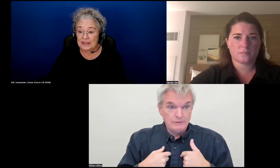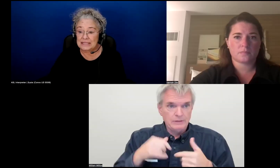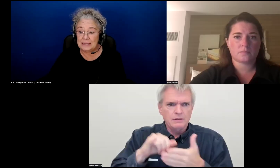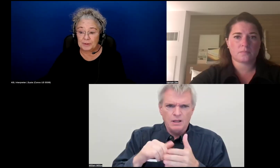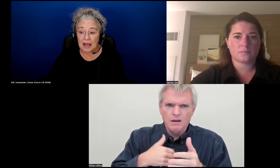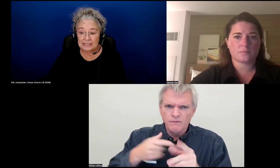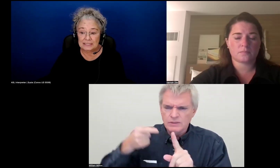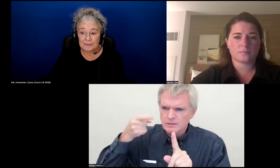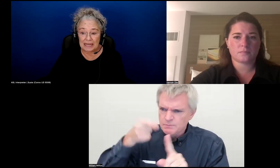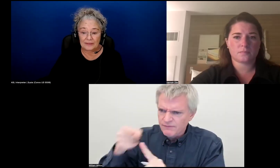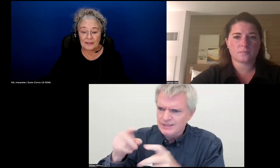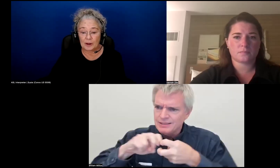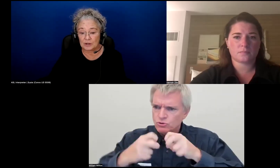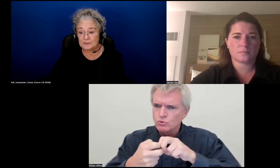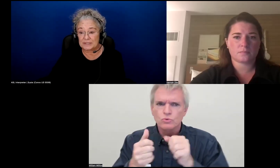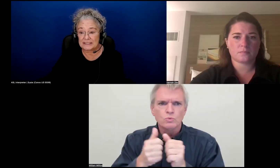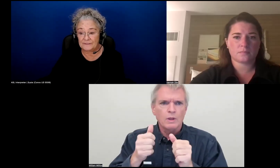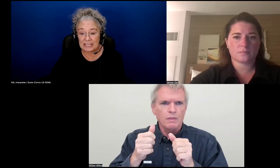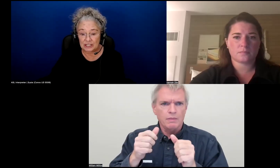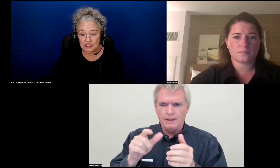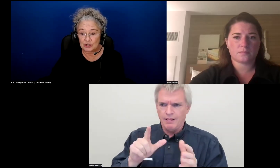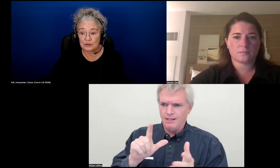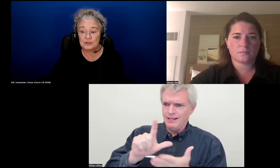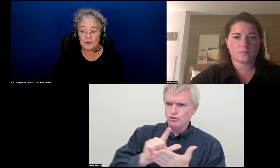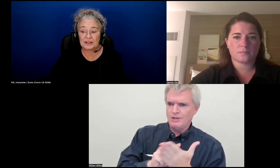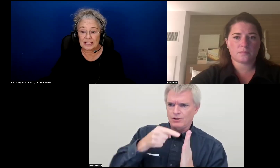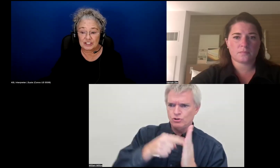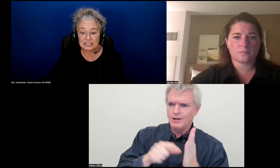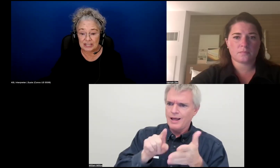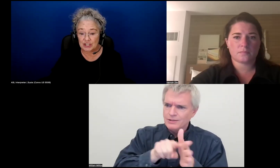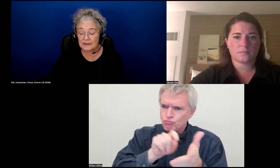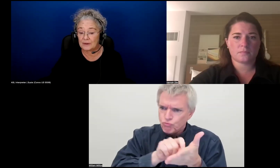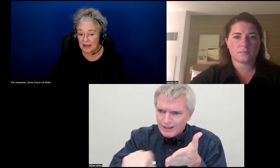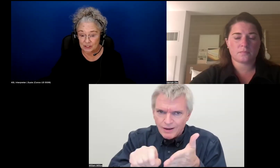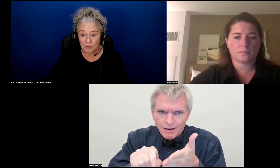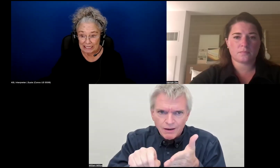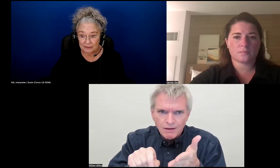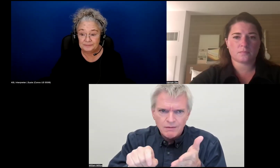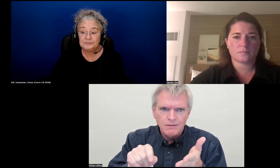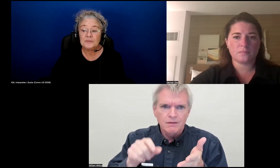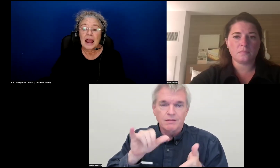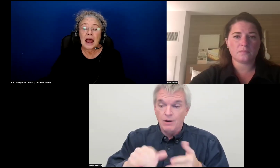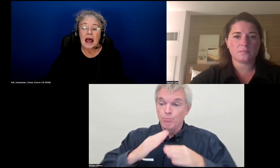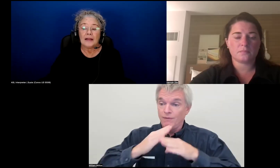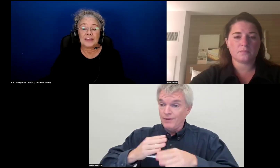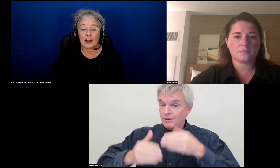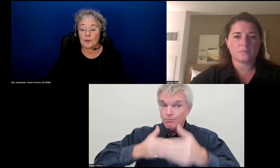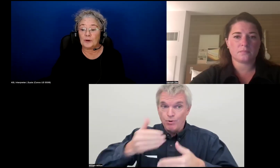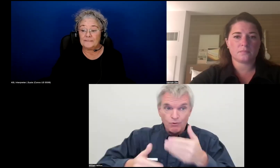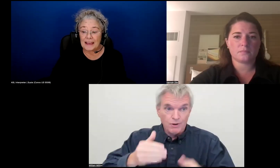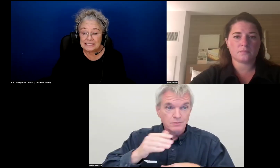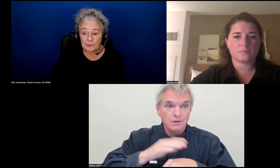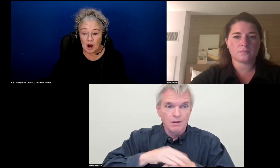Now, this implies to me that there were specific issues with the legislation that, as written, that